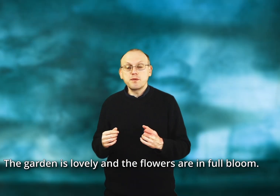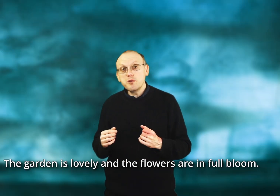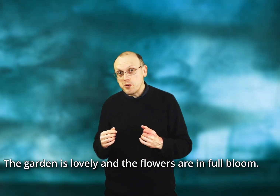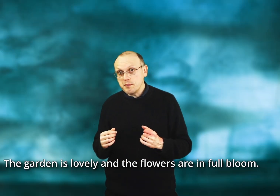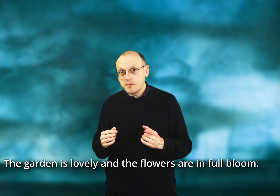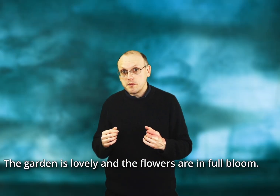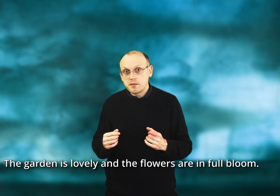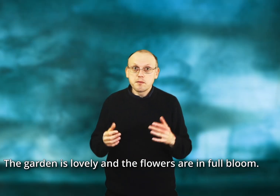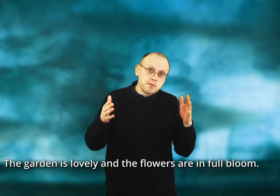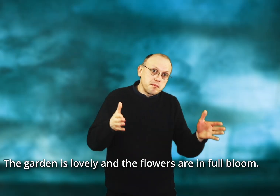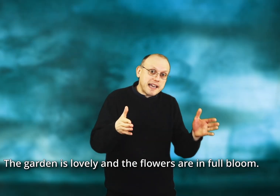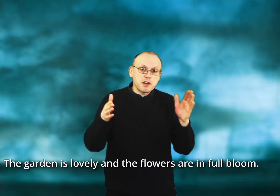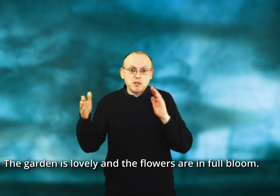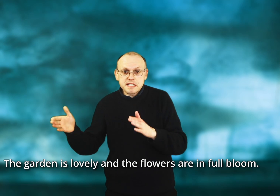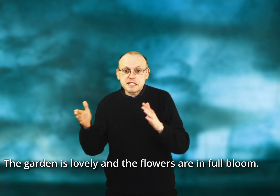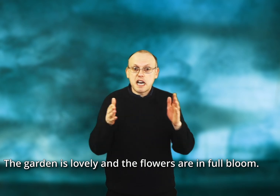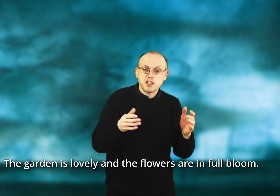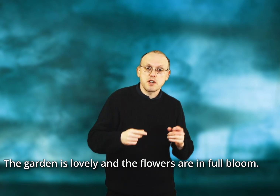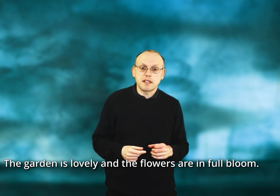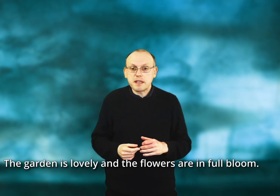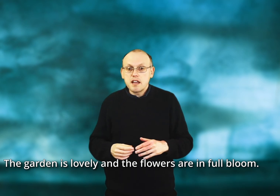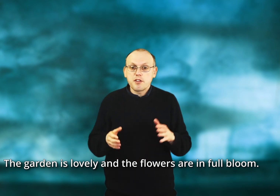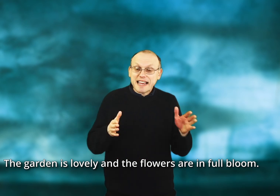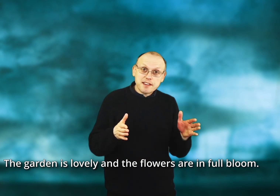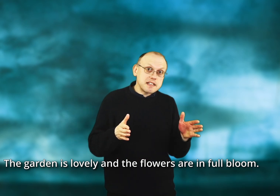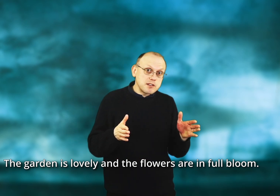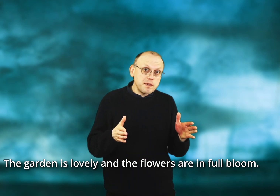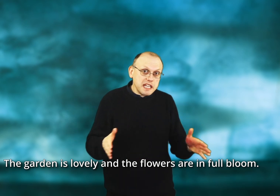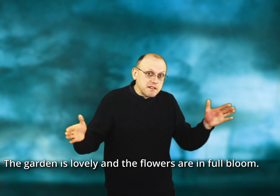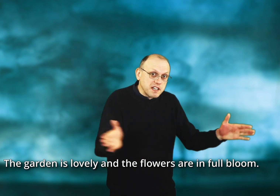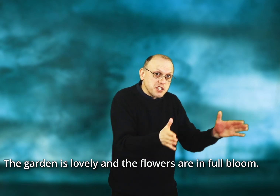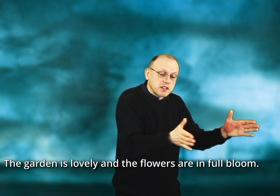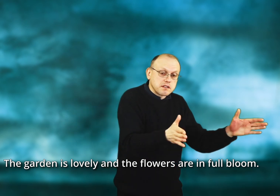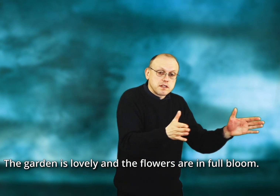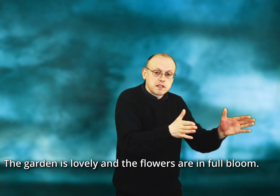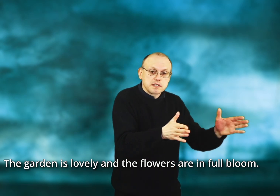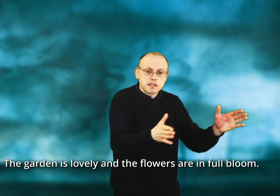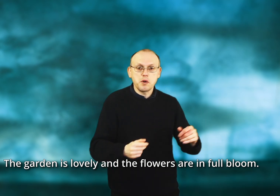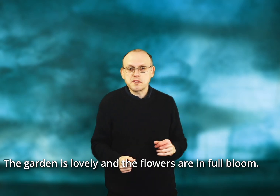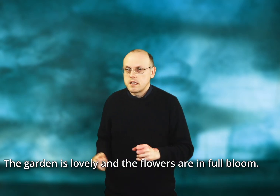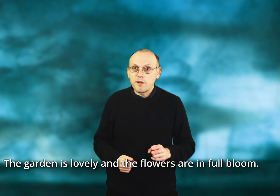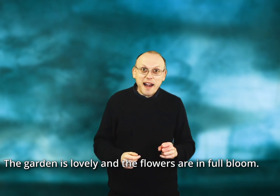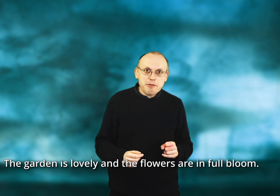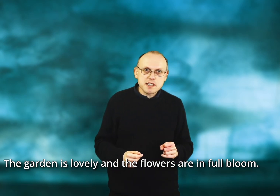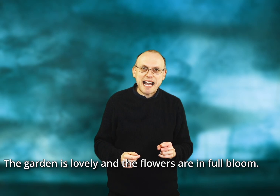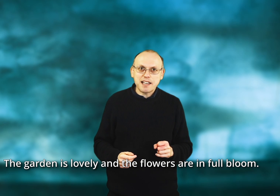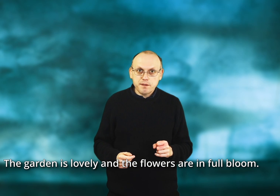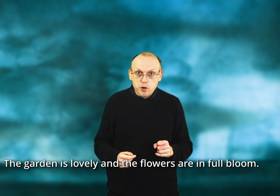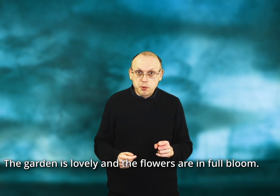bloom, my clauses are short. I mean, the garden is lovely, very short clause. The flowers are in full